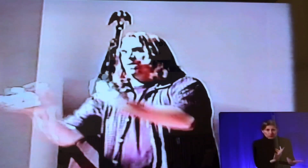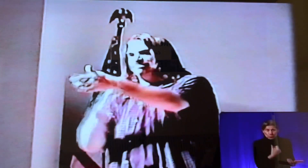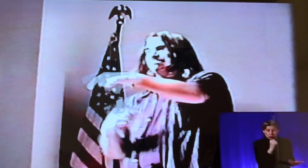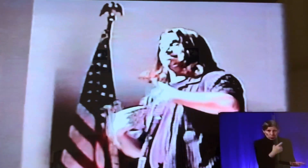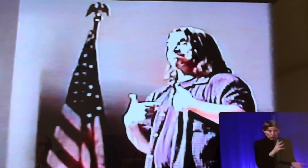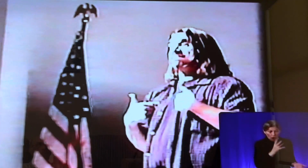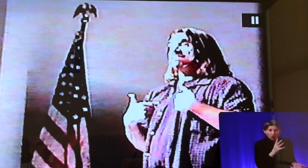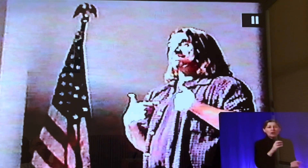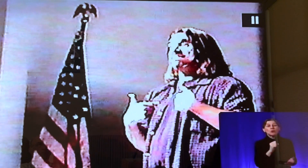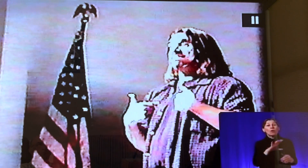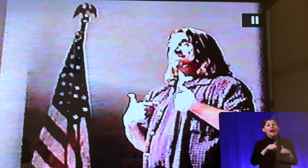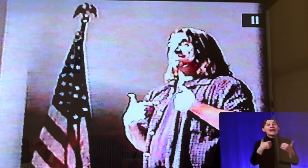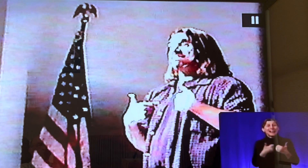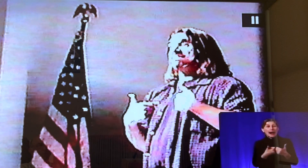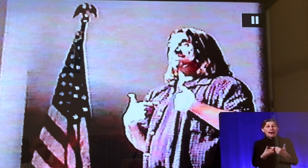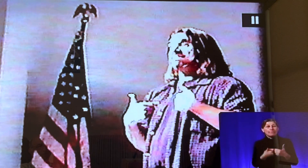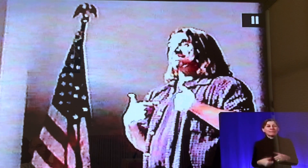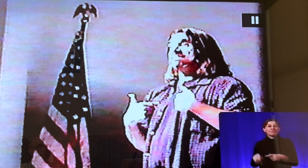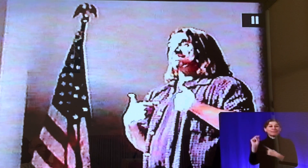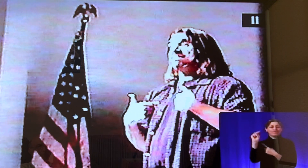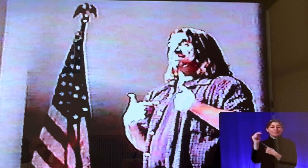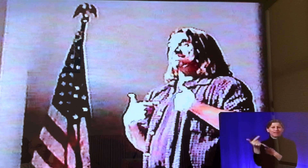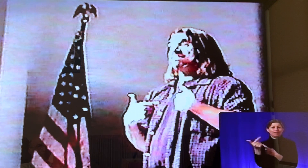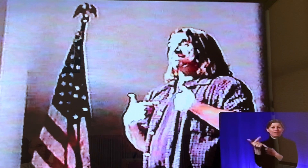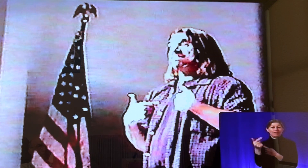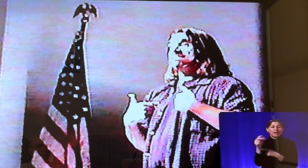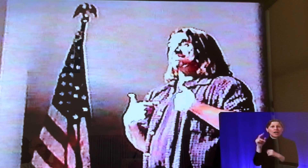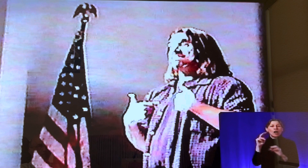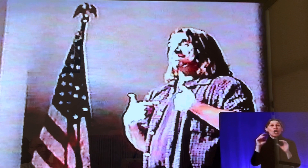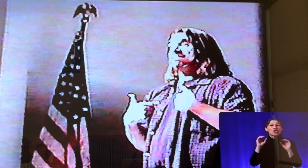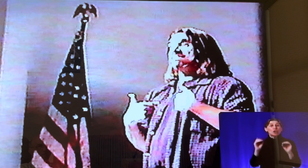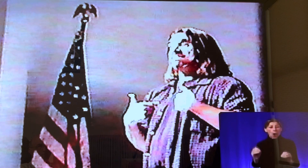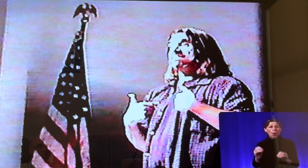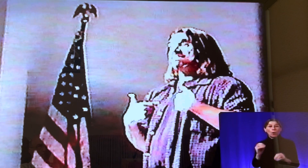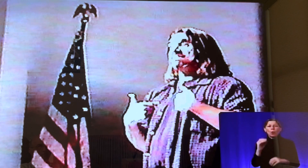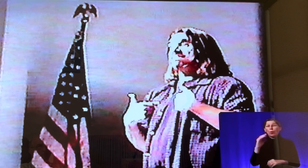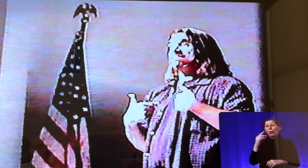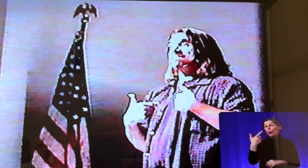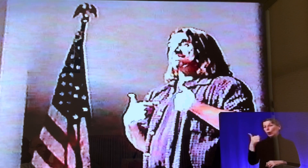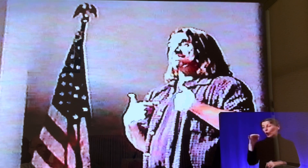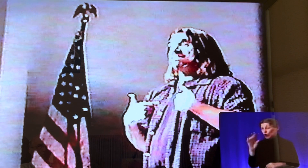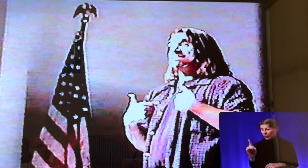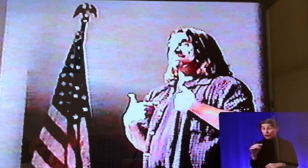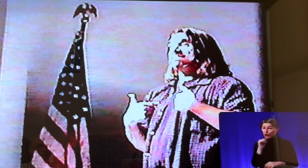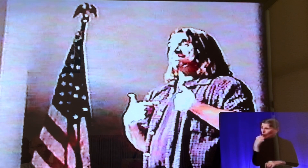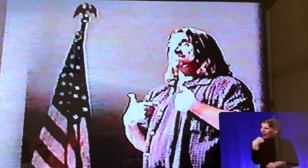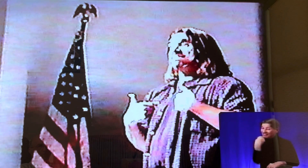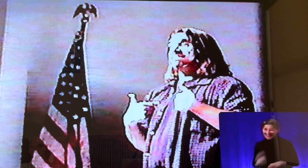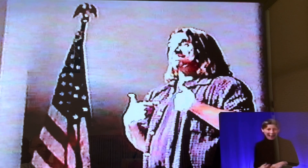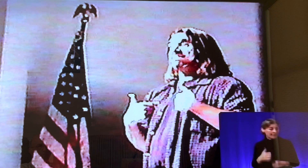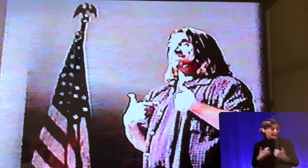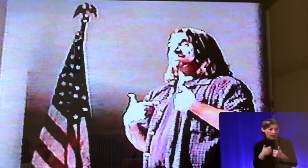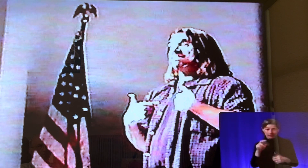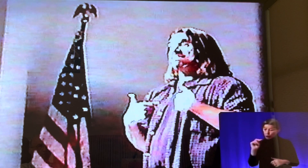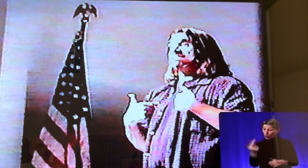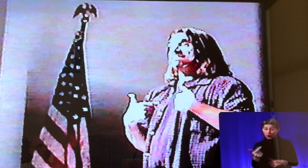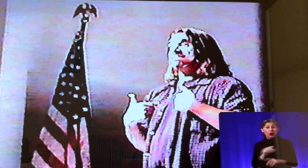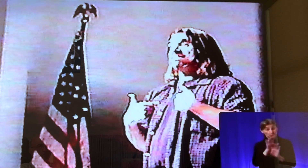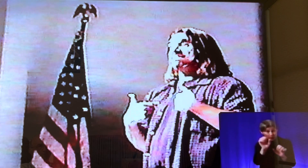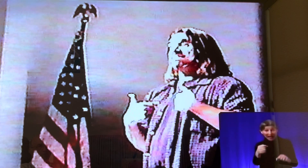game is no good. He puts out the NG. You don't have to say the game is no good. You can simply say,